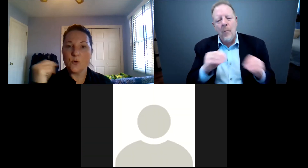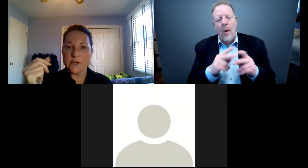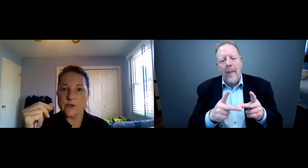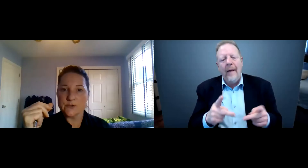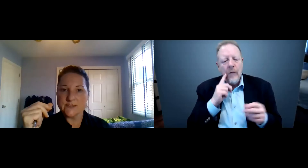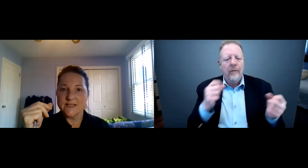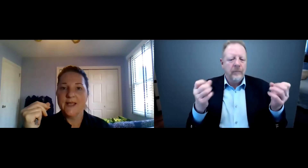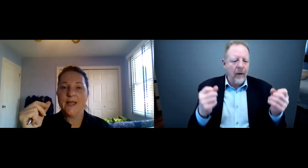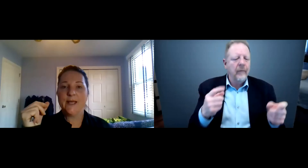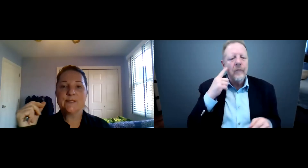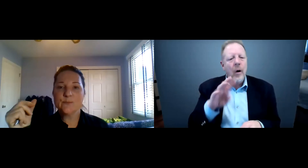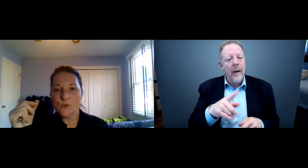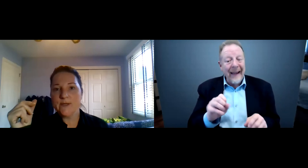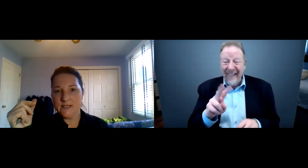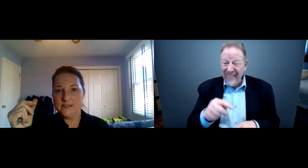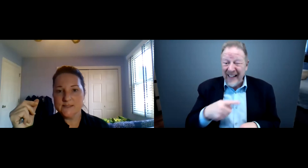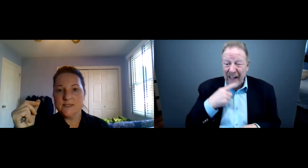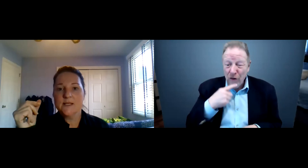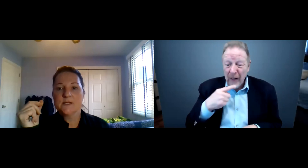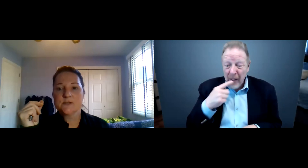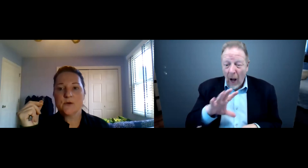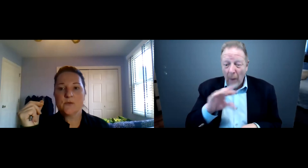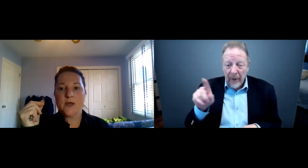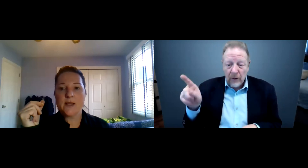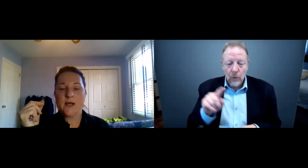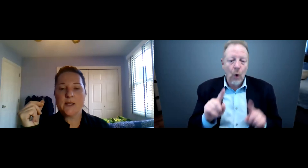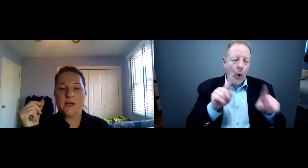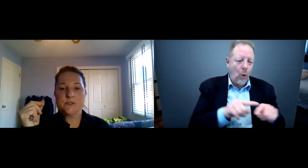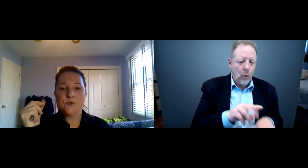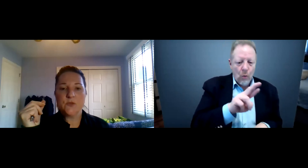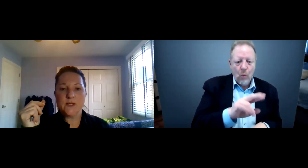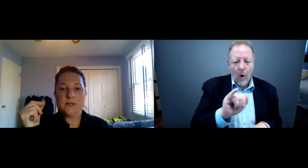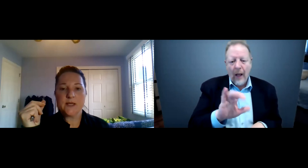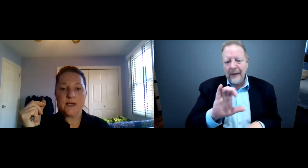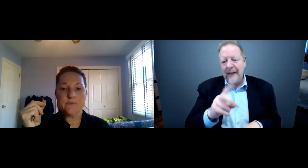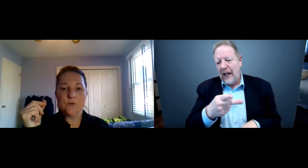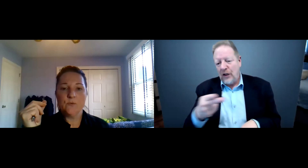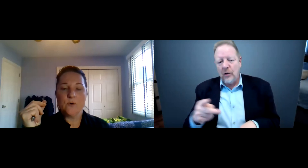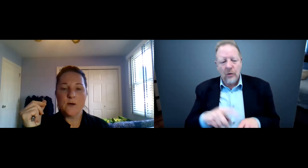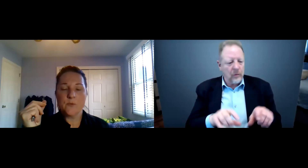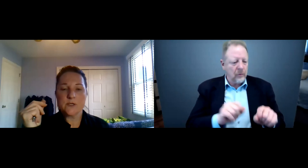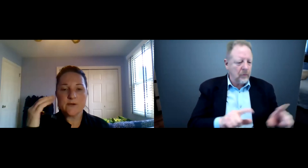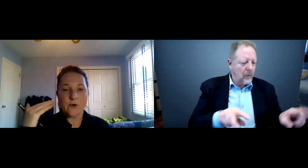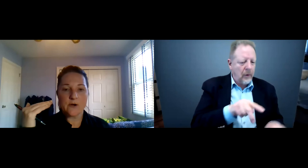for employers and employees. So that I do think that if